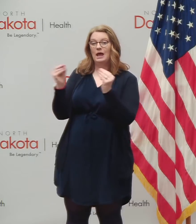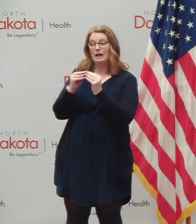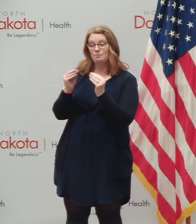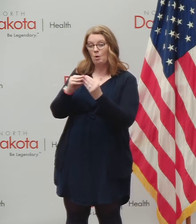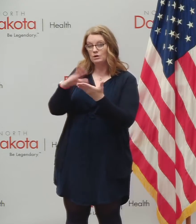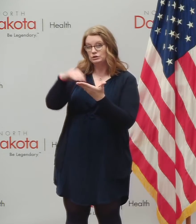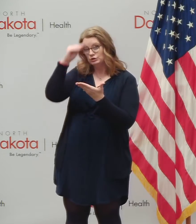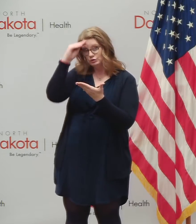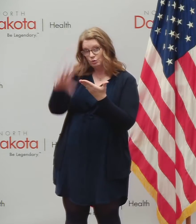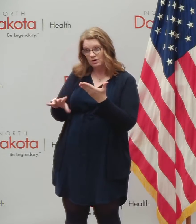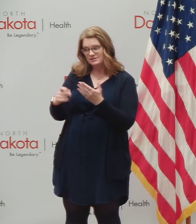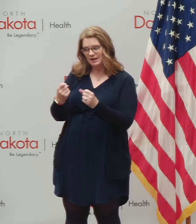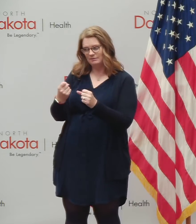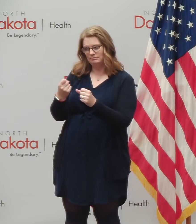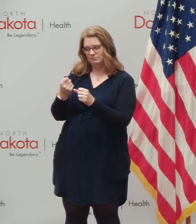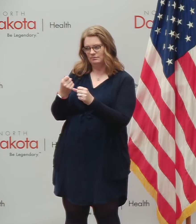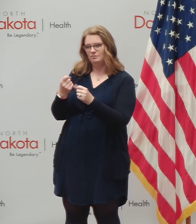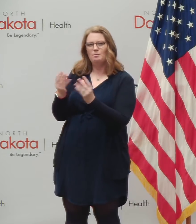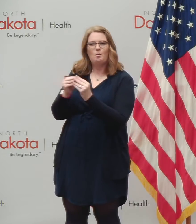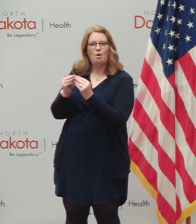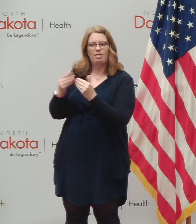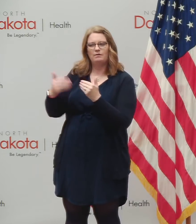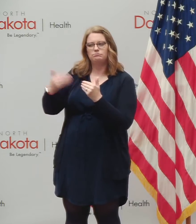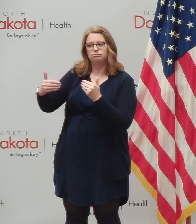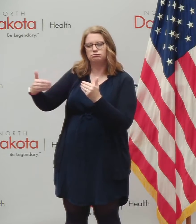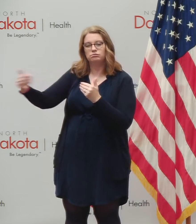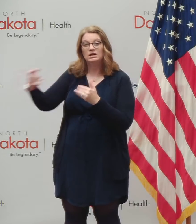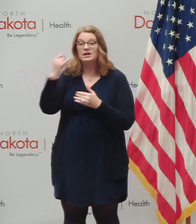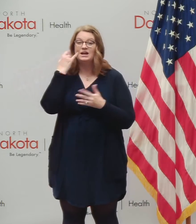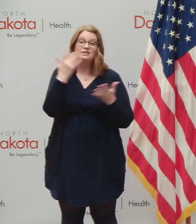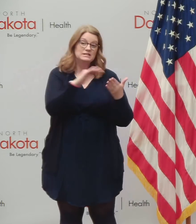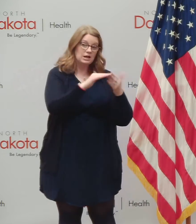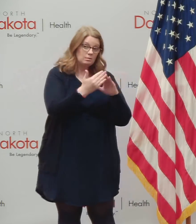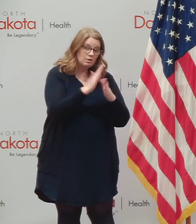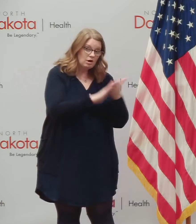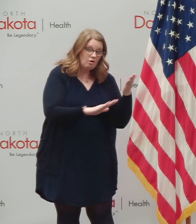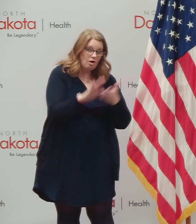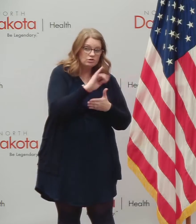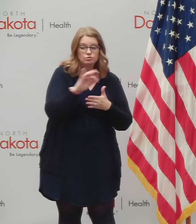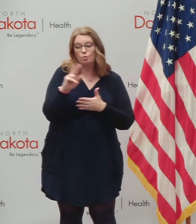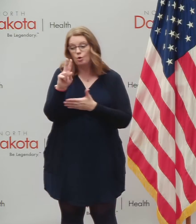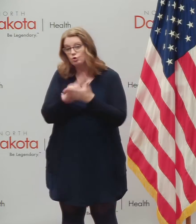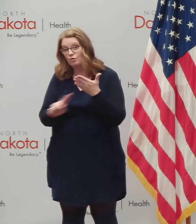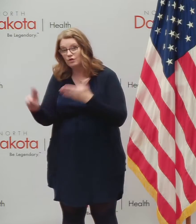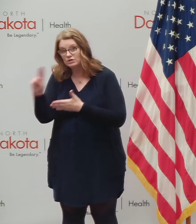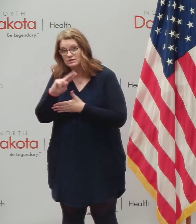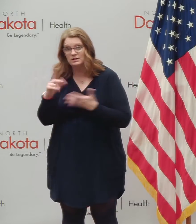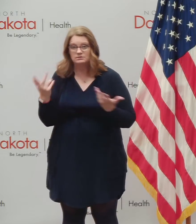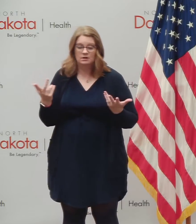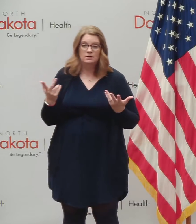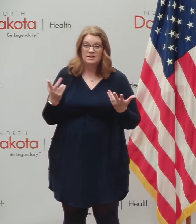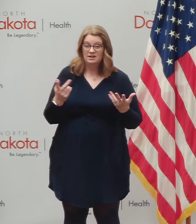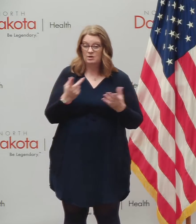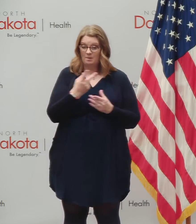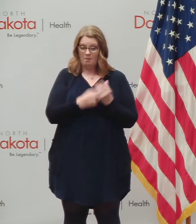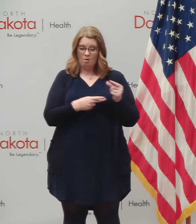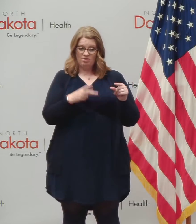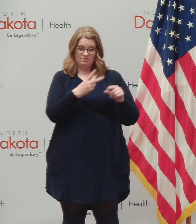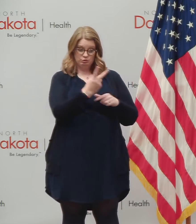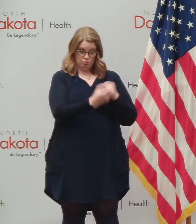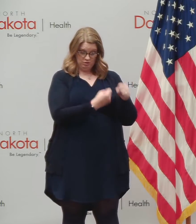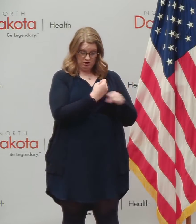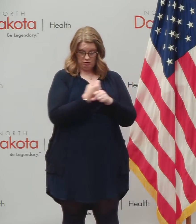education, because this would be, whether it's at our community colleges or our universities, our 2 years and our 4 years around the